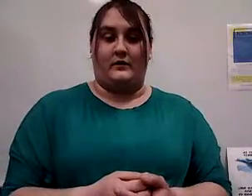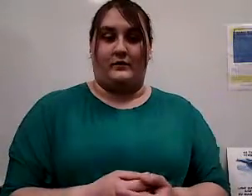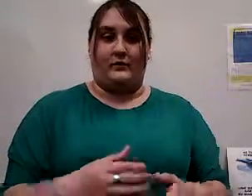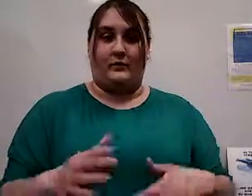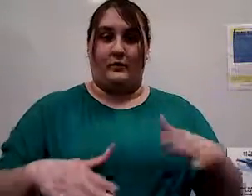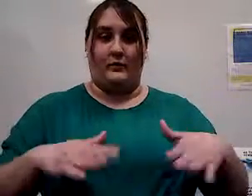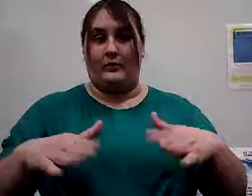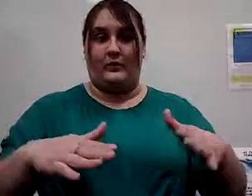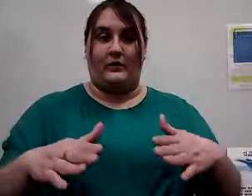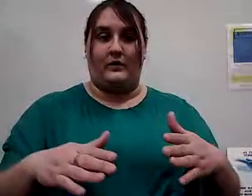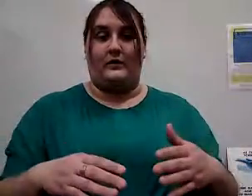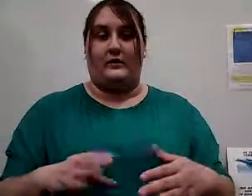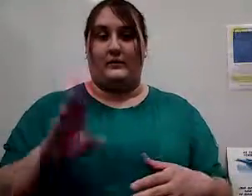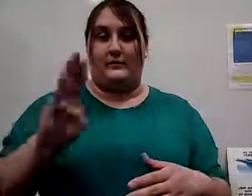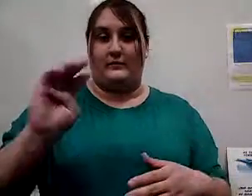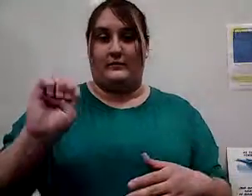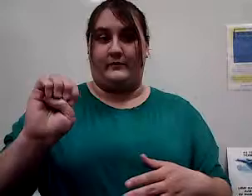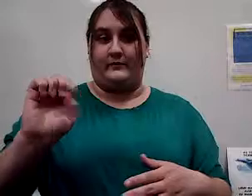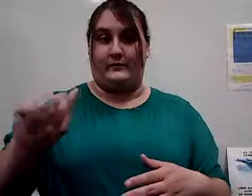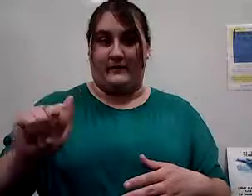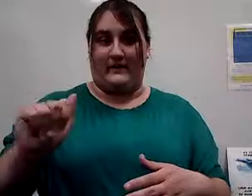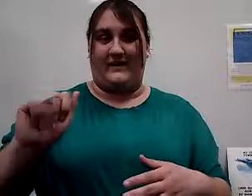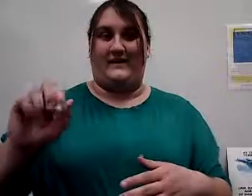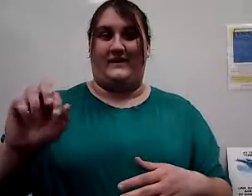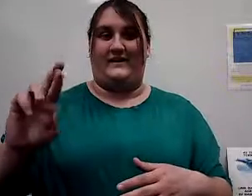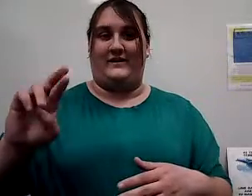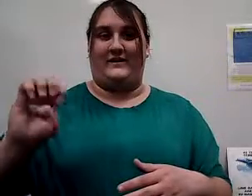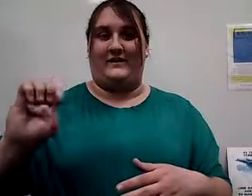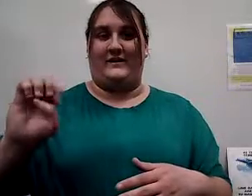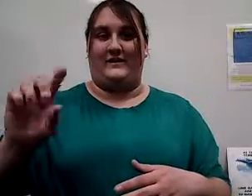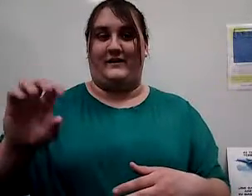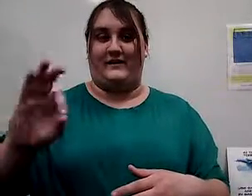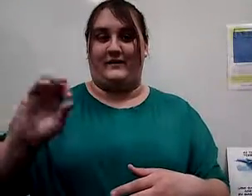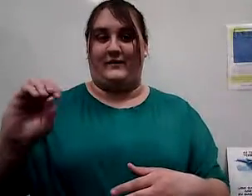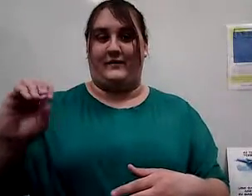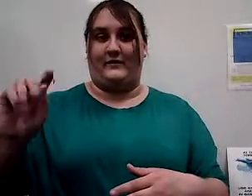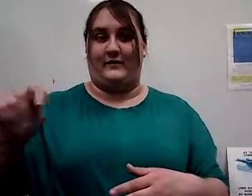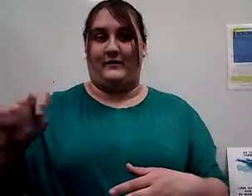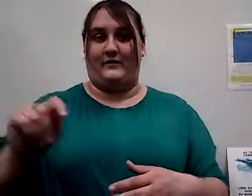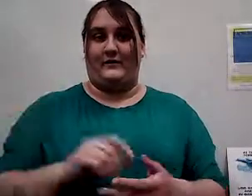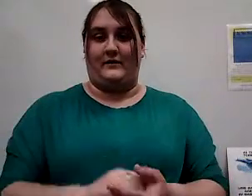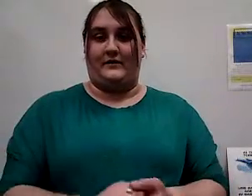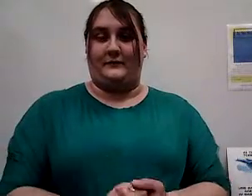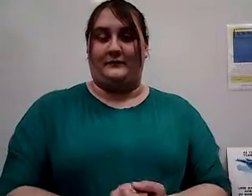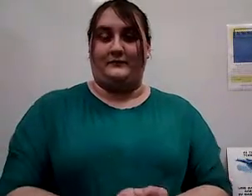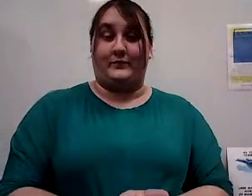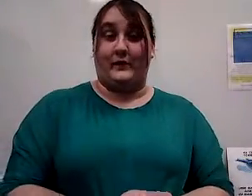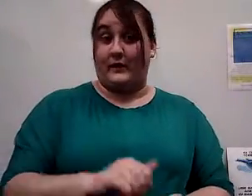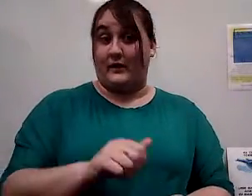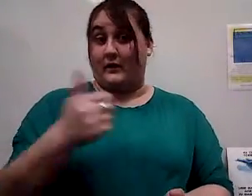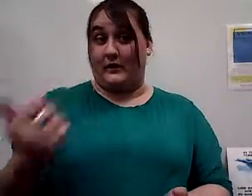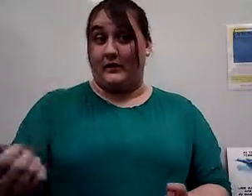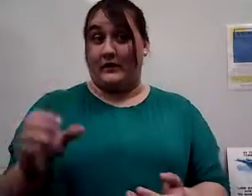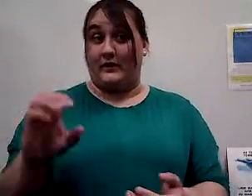out of the atmosphere that has collected on the grass. That's one example. Another example of condensation. I'm sure you've all experienced it.